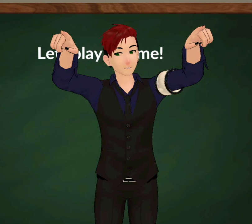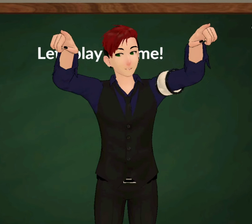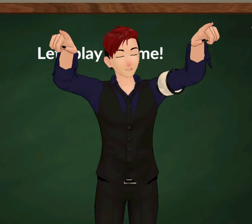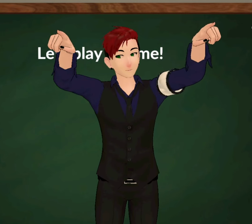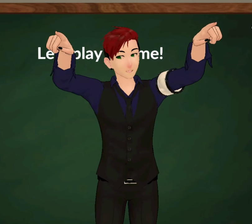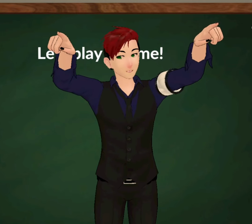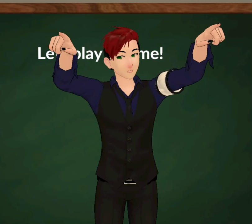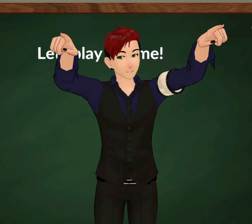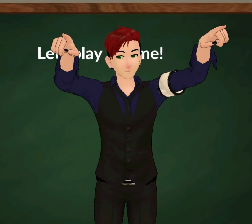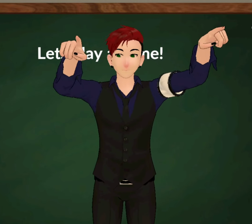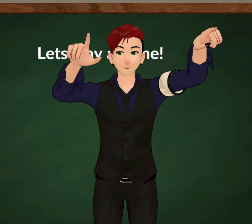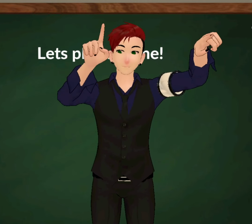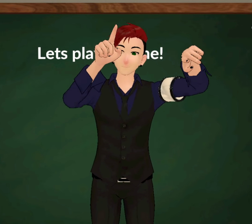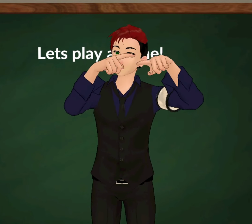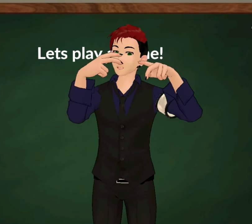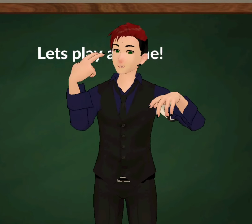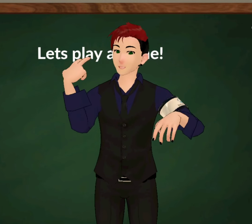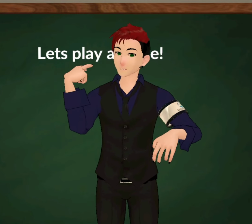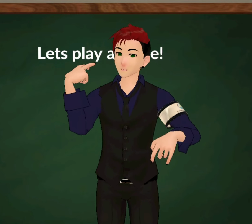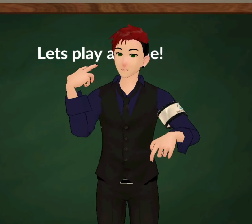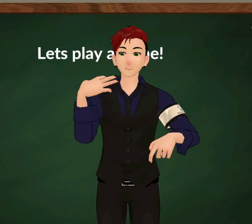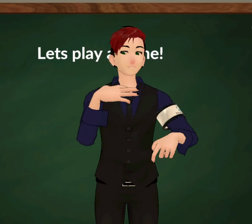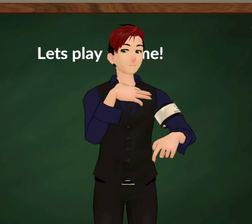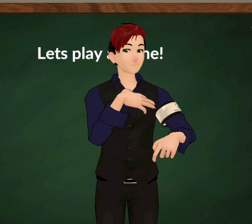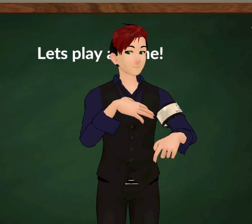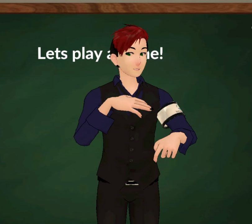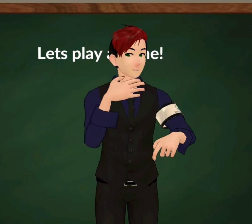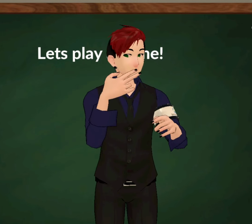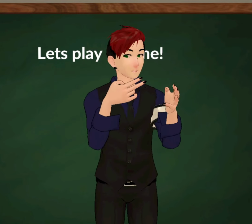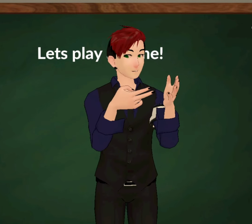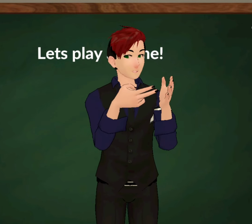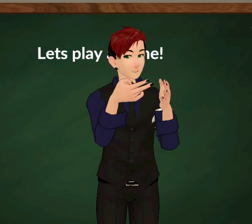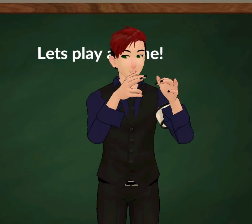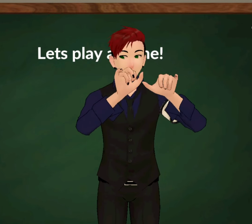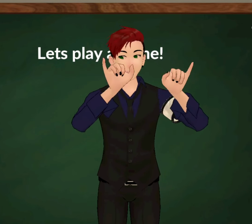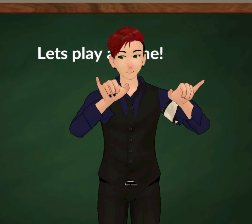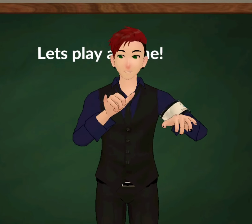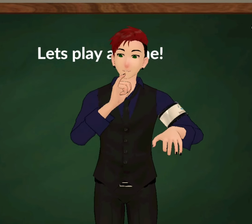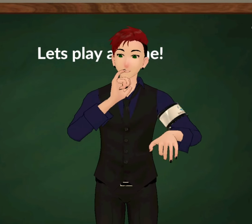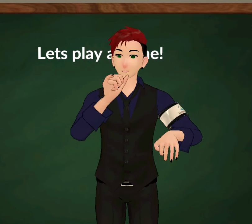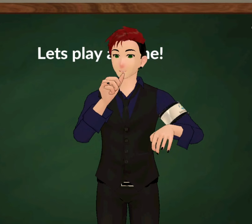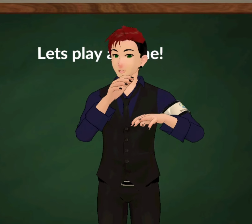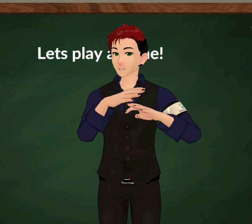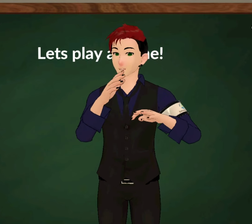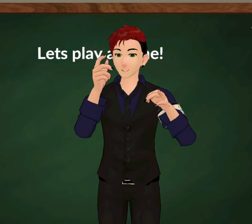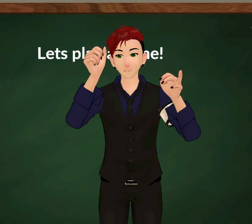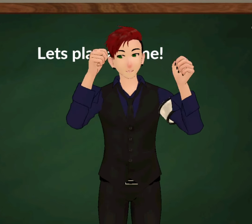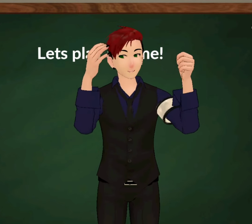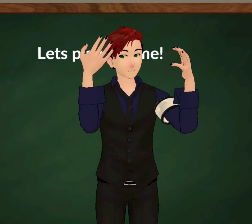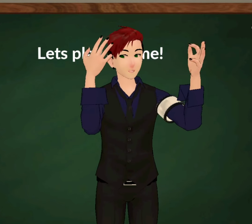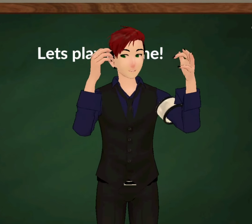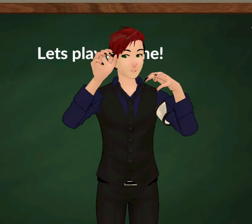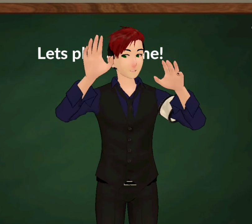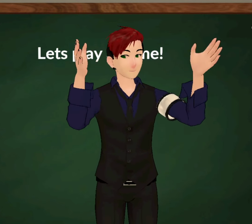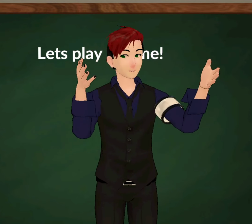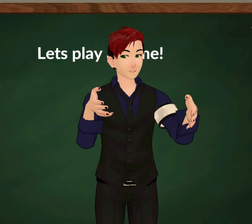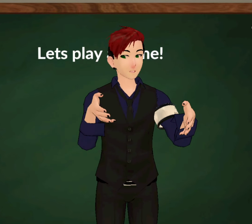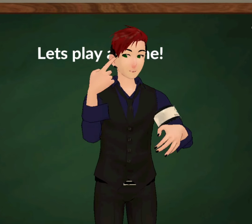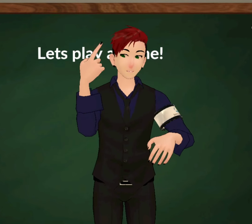facing the back wall. You cannot see this. Please also, this is on the honor system. Do not turn on your cameras or your personal mirror so you